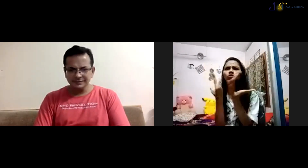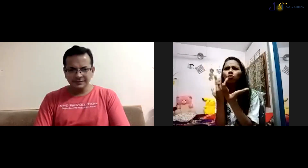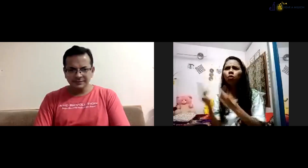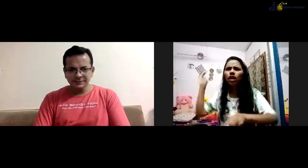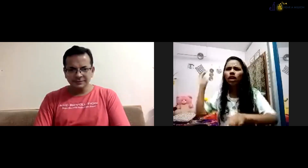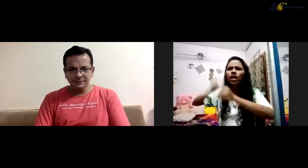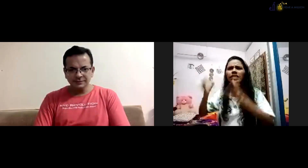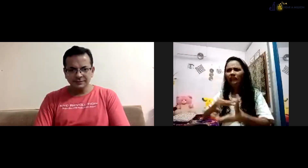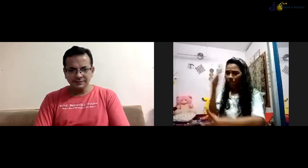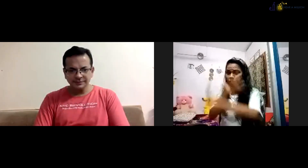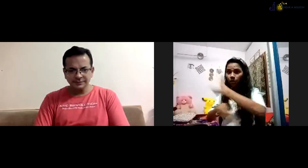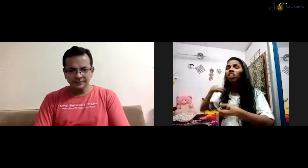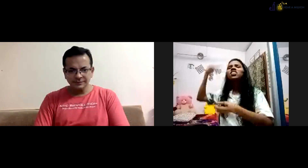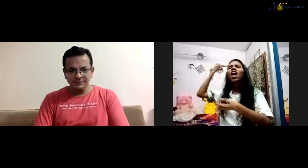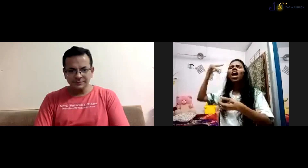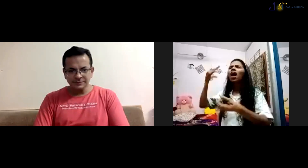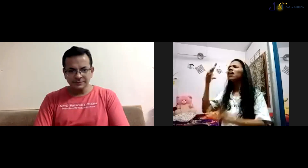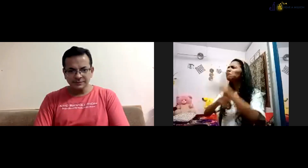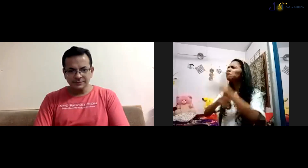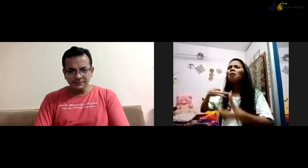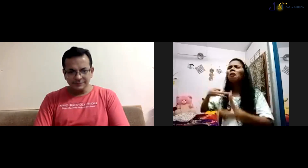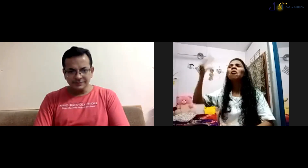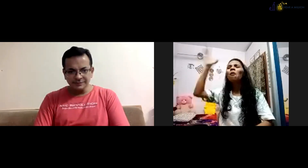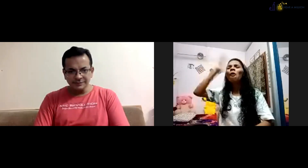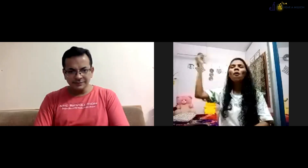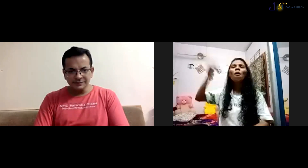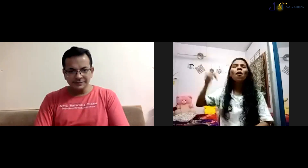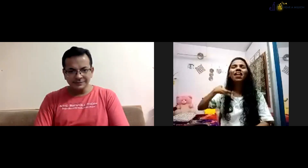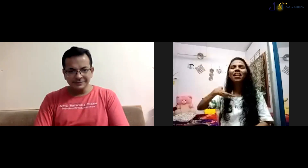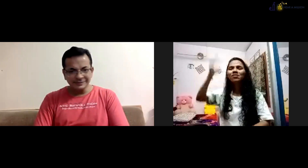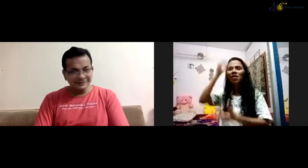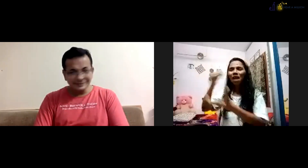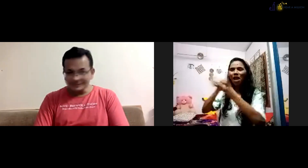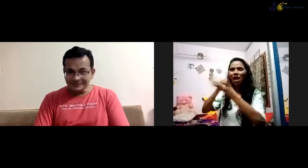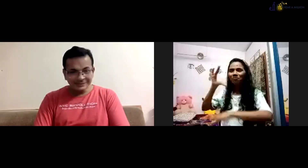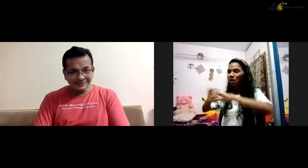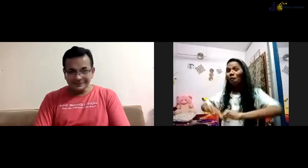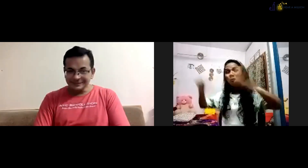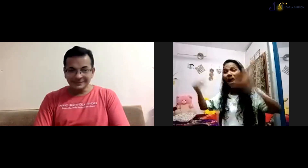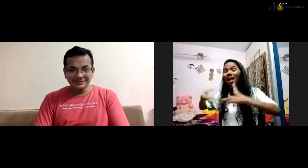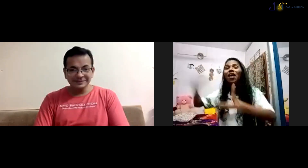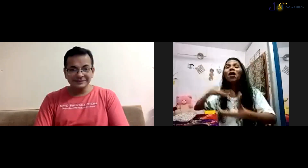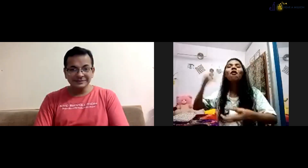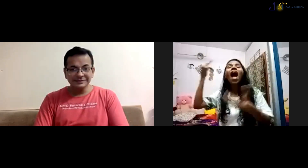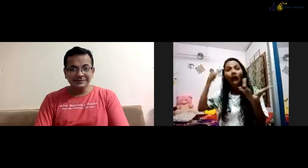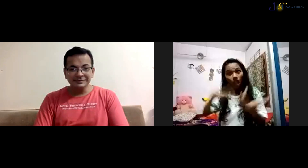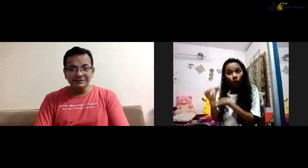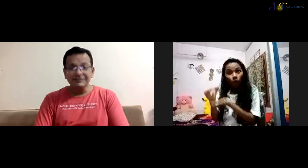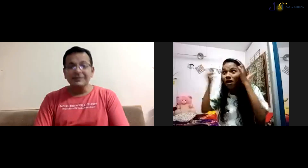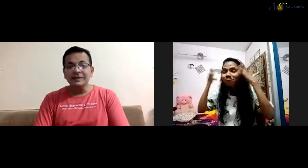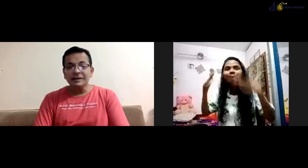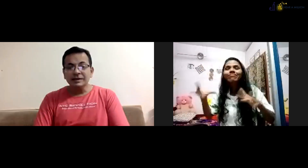is a natural thing with me. So later on, I thought, what is disability? I thought God helped me,